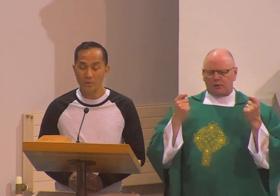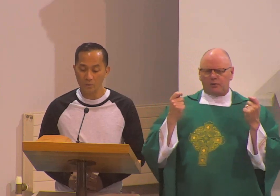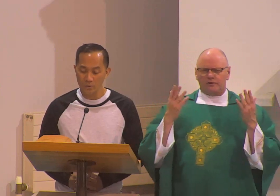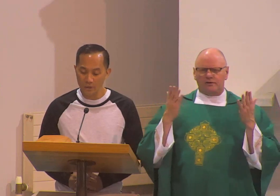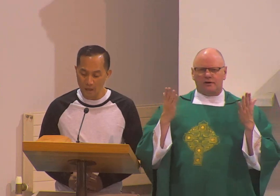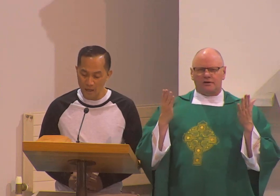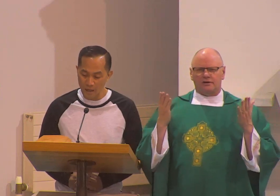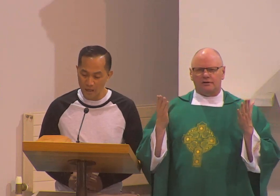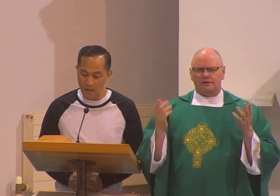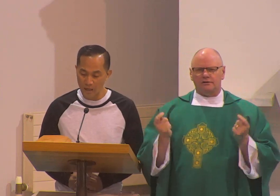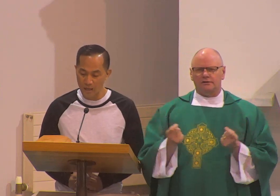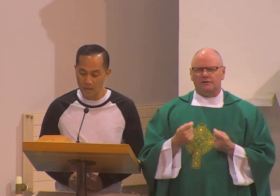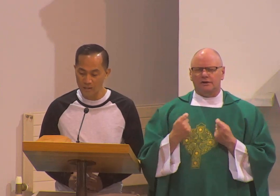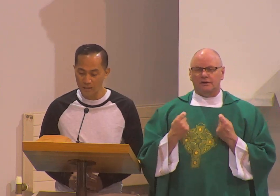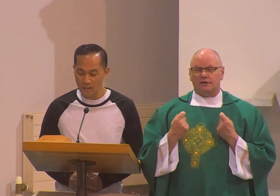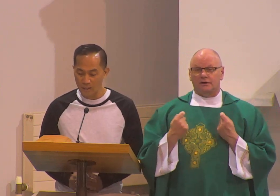Alleluia.